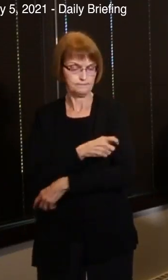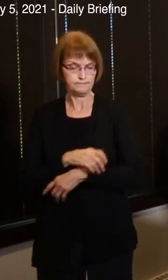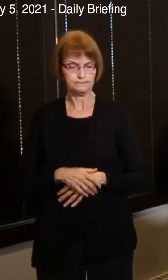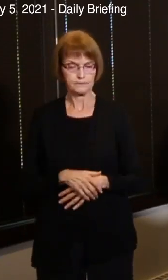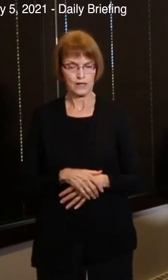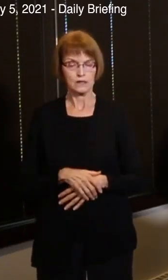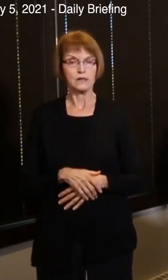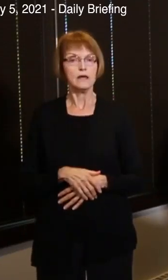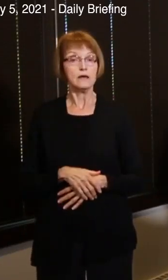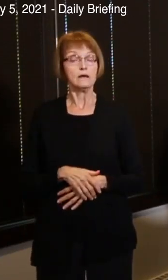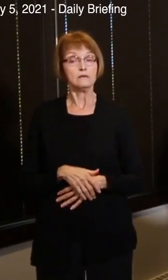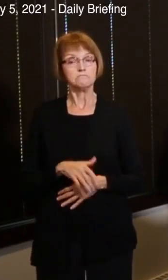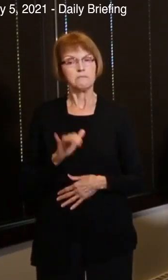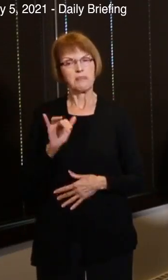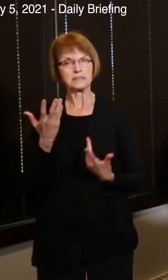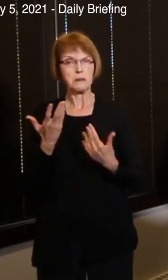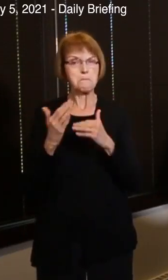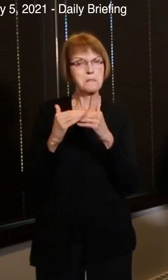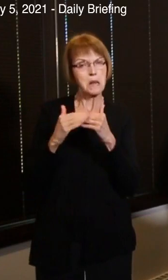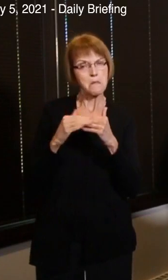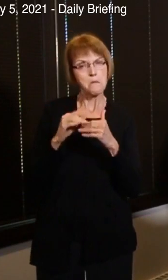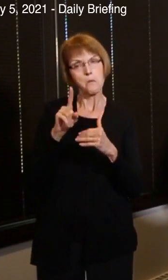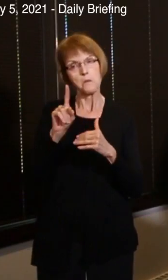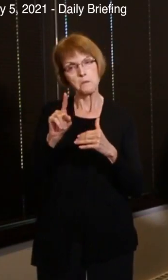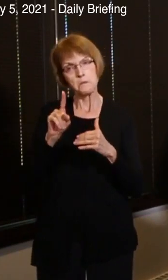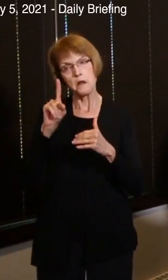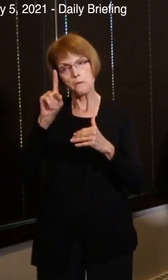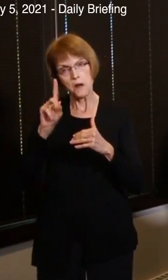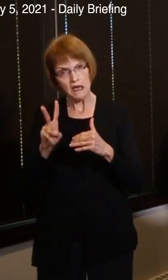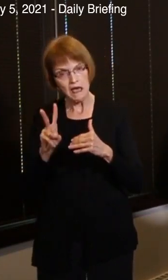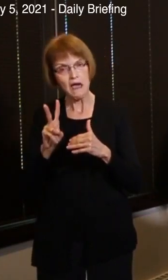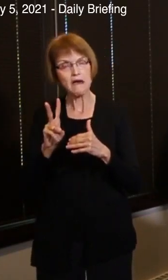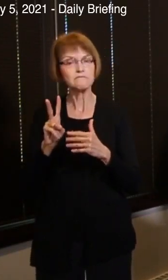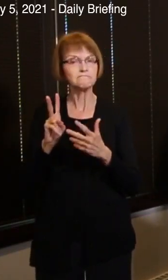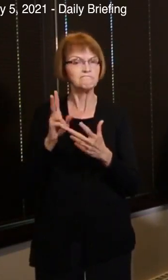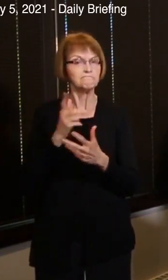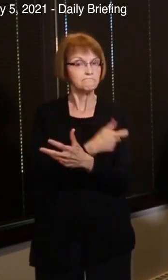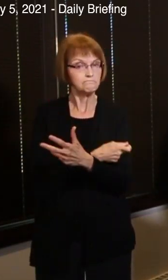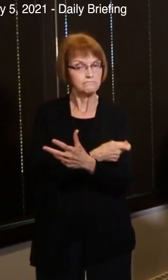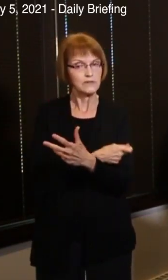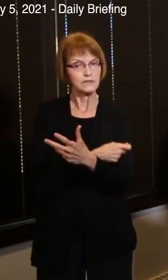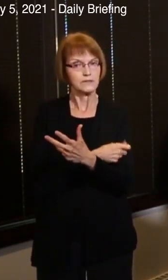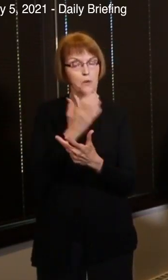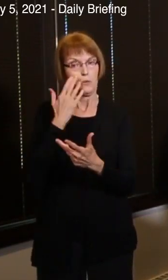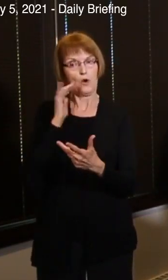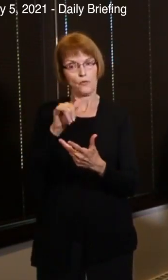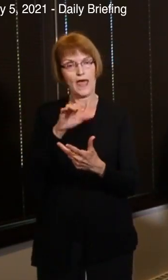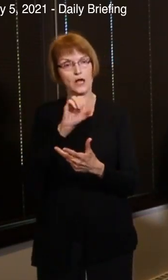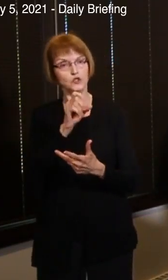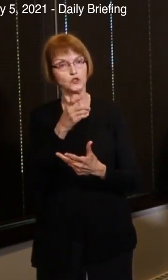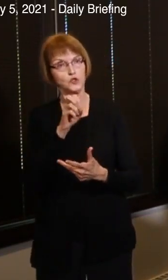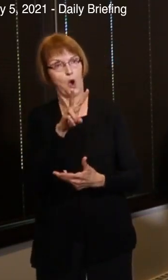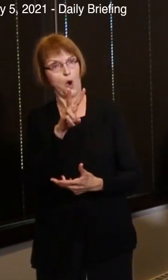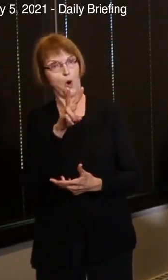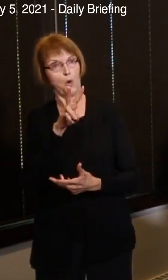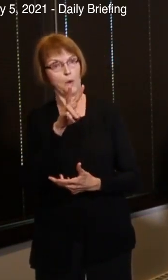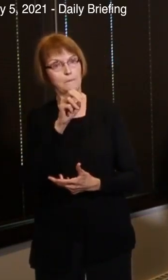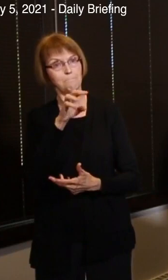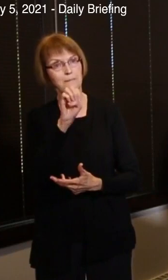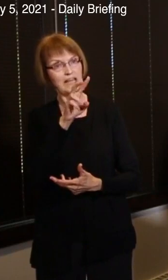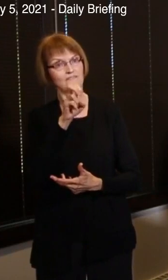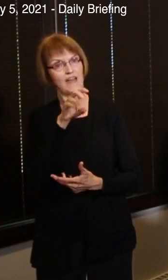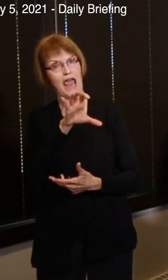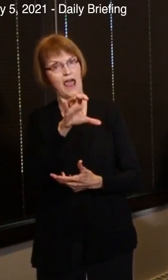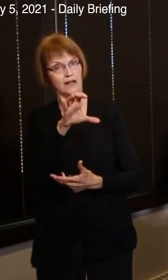Now, we say this is at a minimum because we know that there's always a data lag getting into the Show Me Vax data set. And it